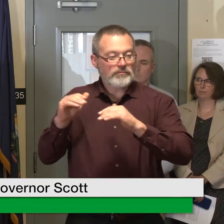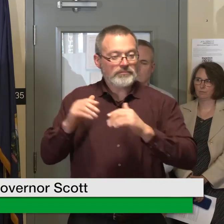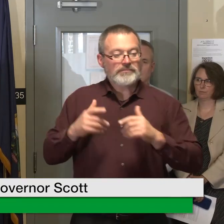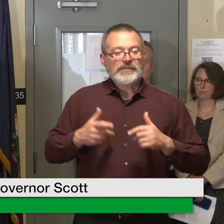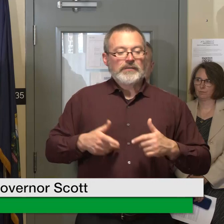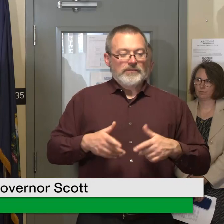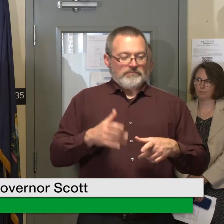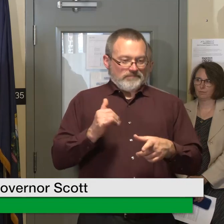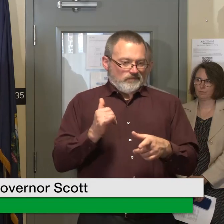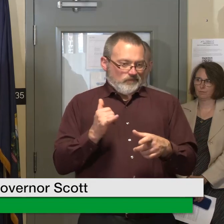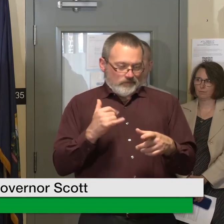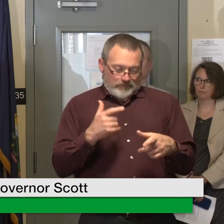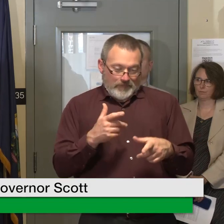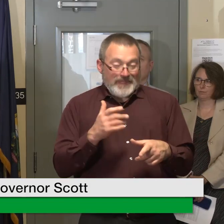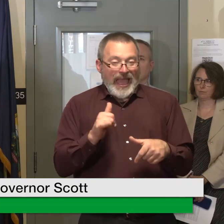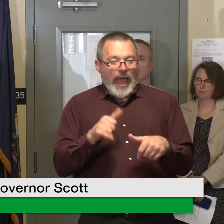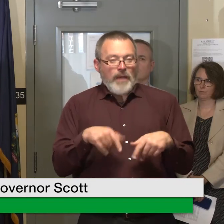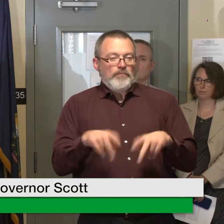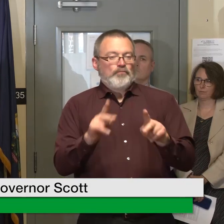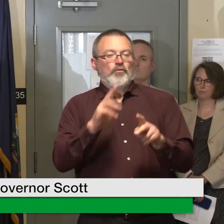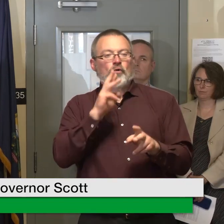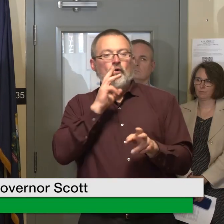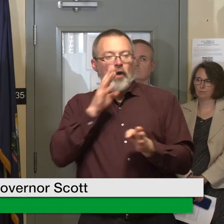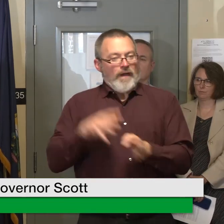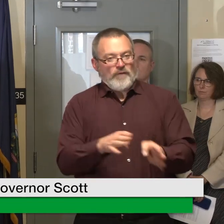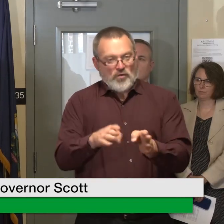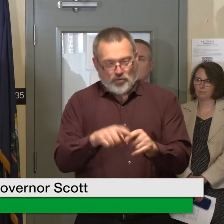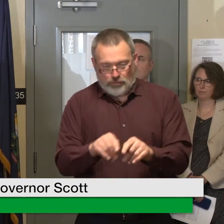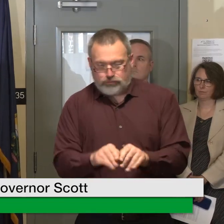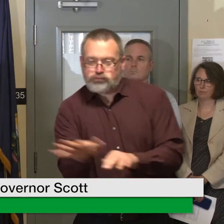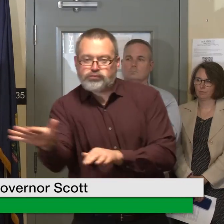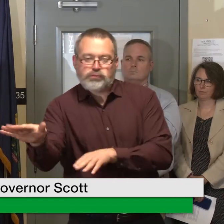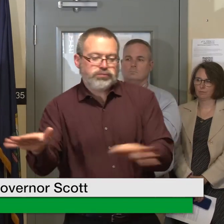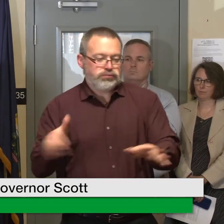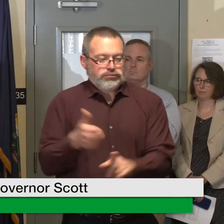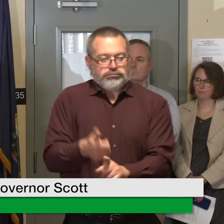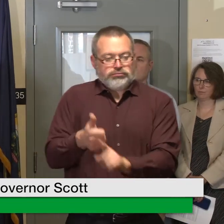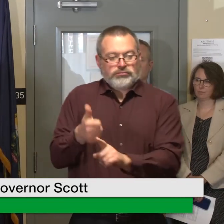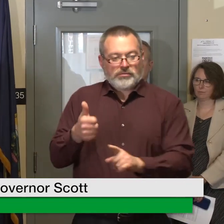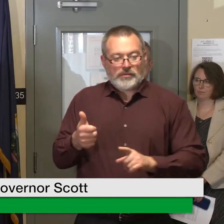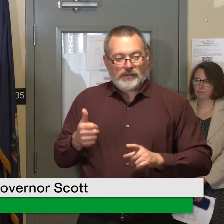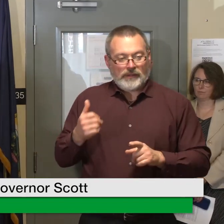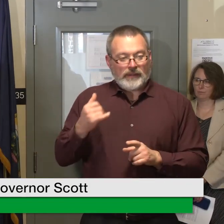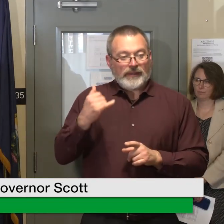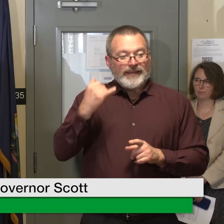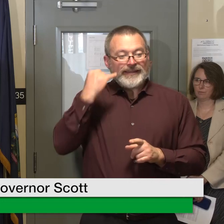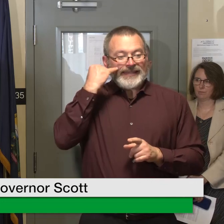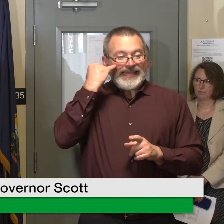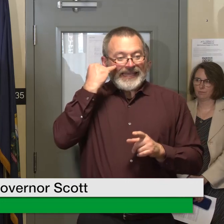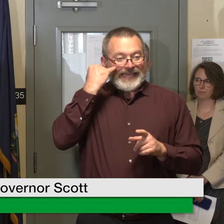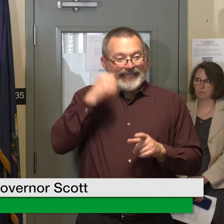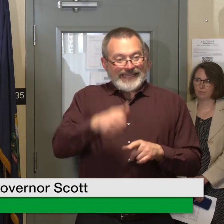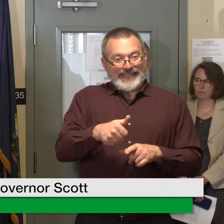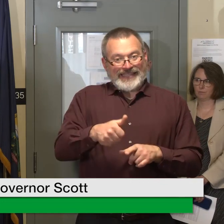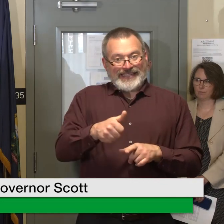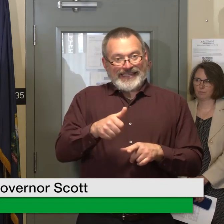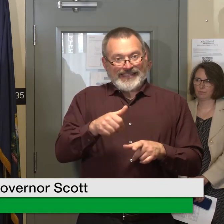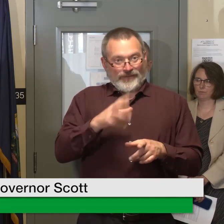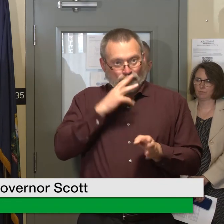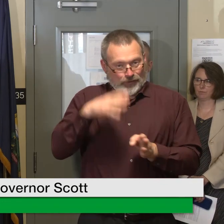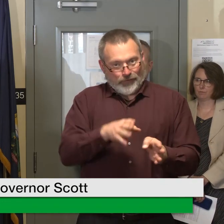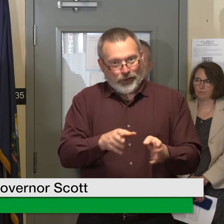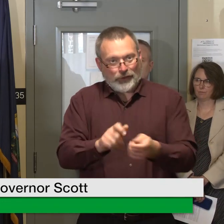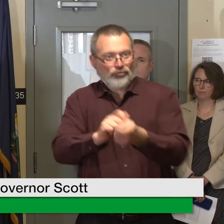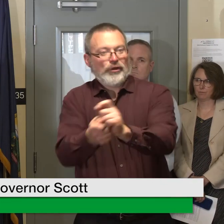welcome to use the land while it exists, but then if the river comes for it in a flood event, they also need to maintain a hands-off